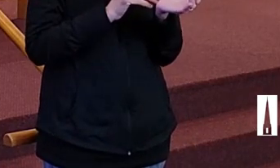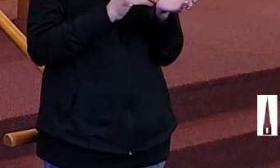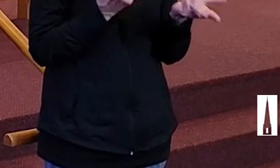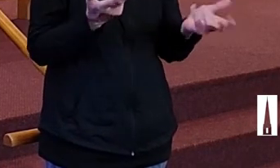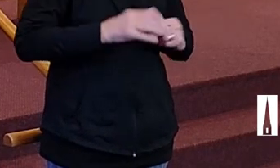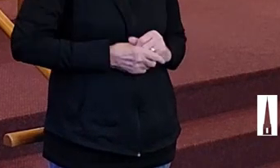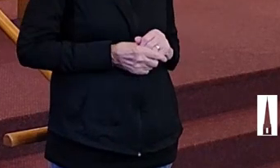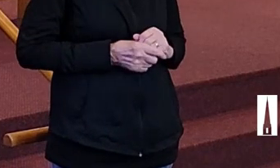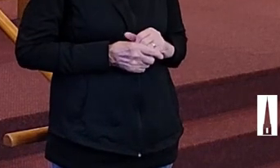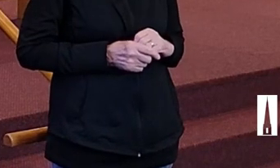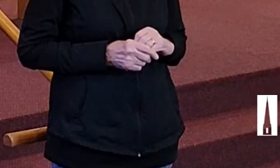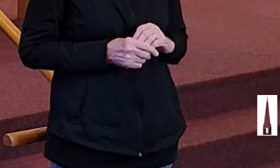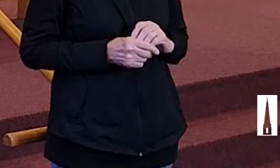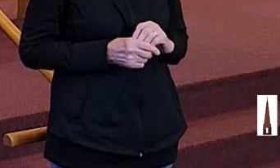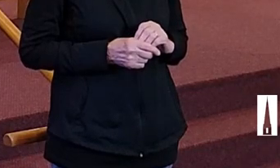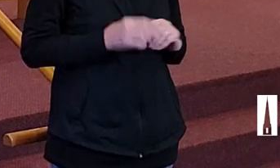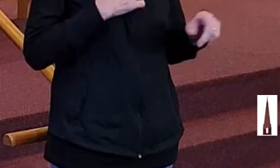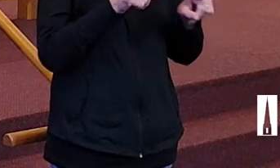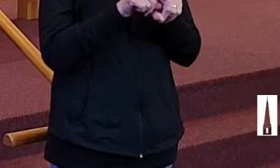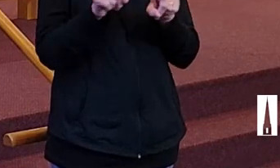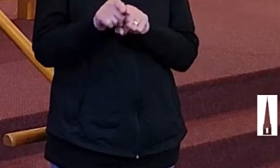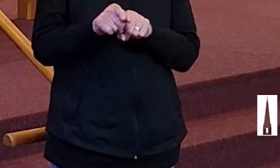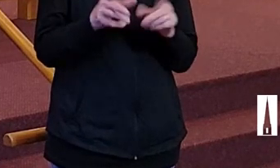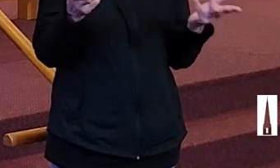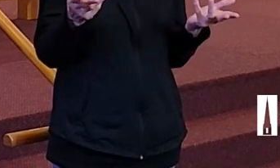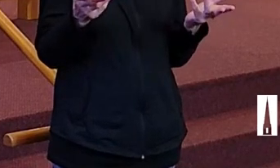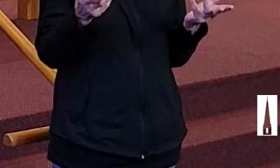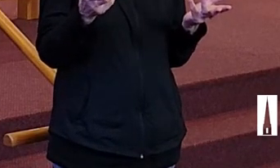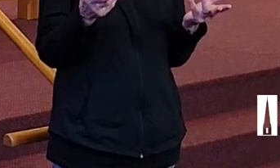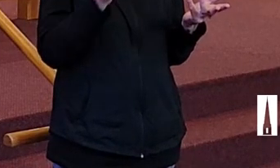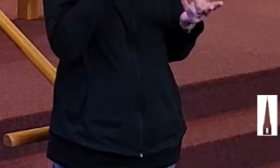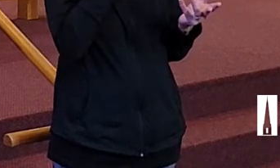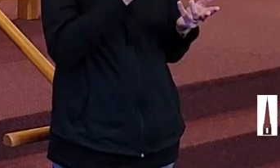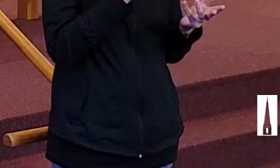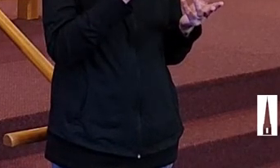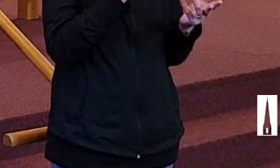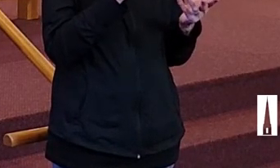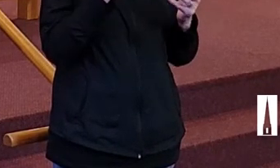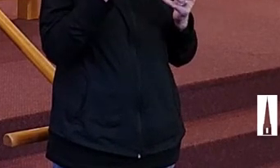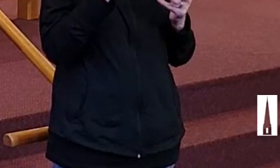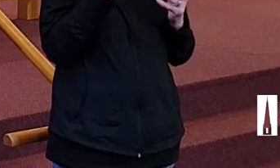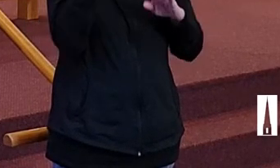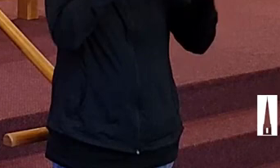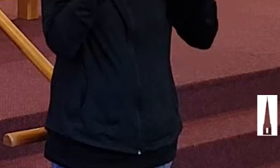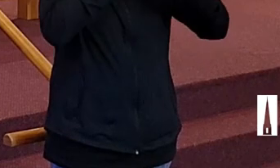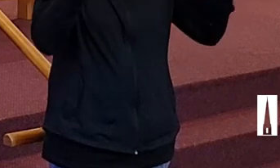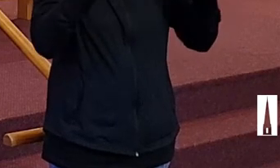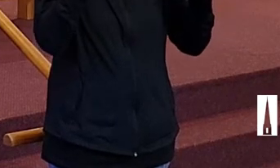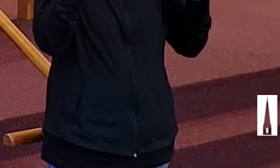today. But I also wasn't in a good spot, and I certainly wasn't at my best.